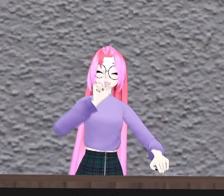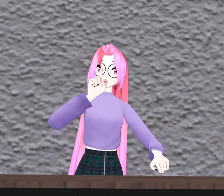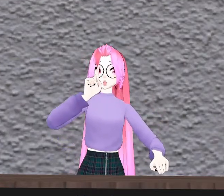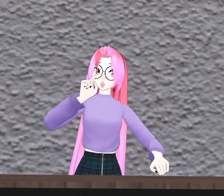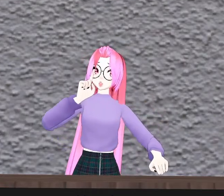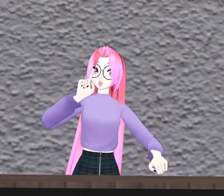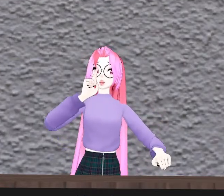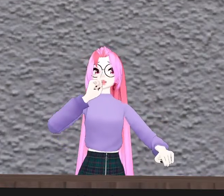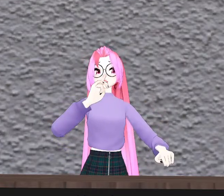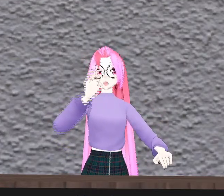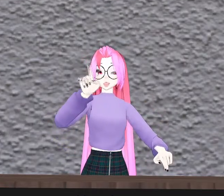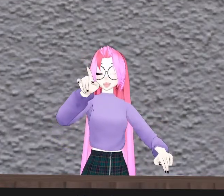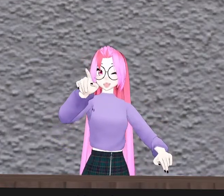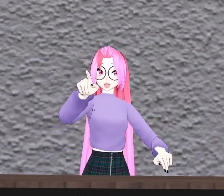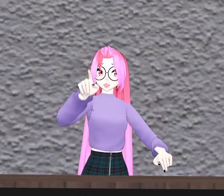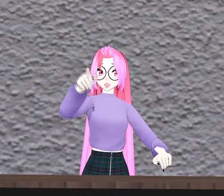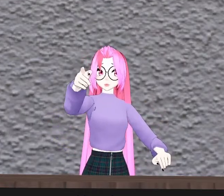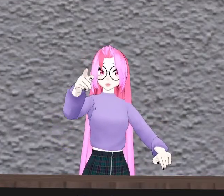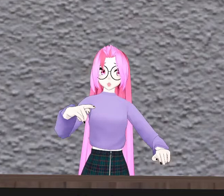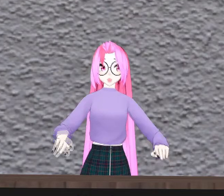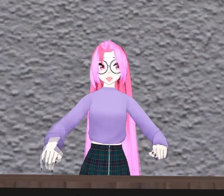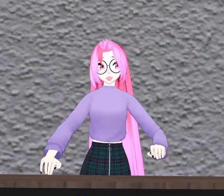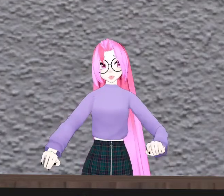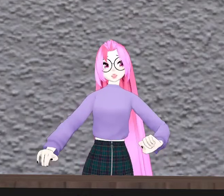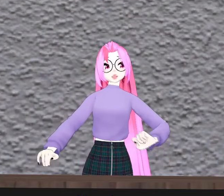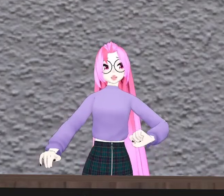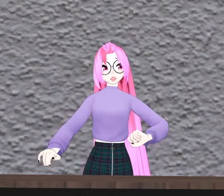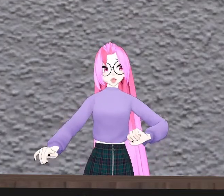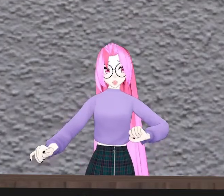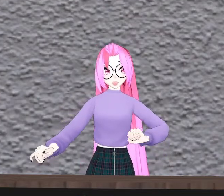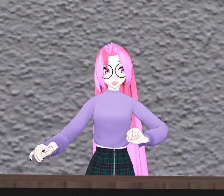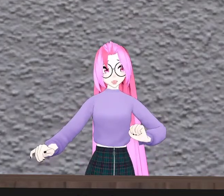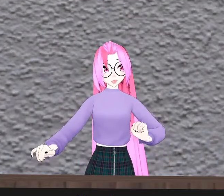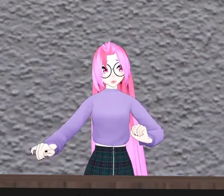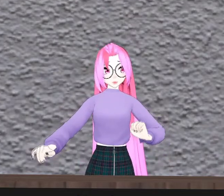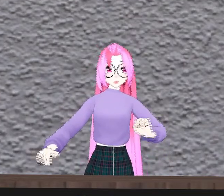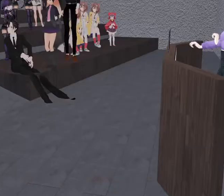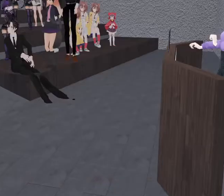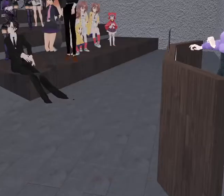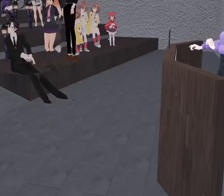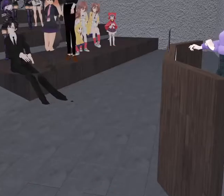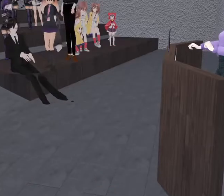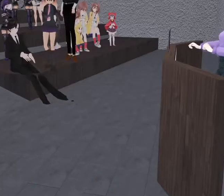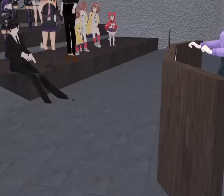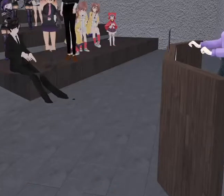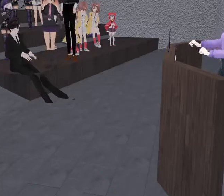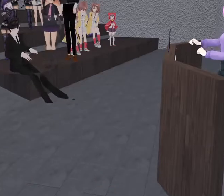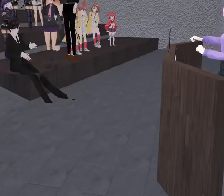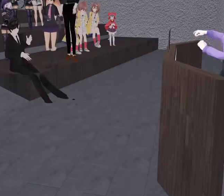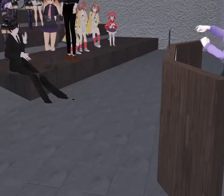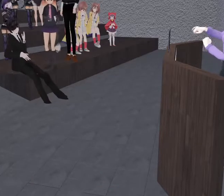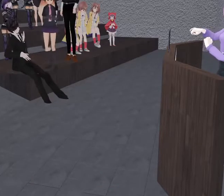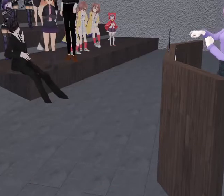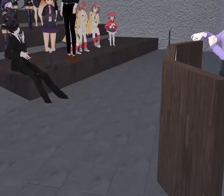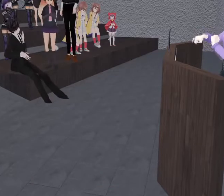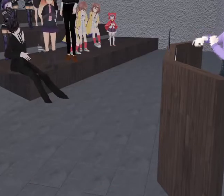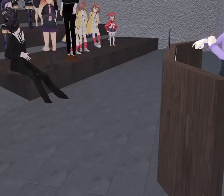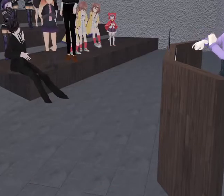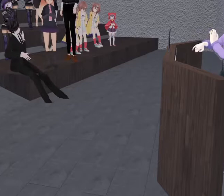for that. All right, Ray, now you can talk. What's up? Okay, sorry about earlier, but You're fine. okay,